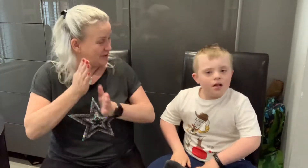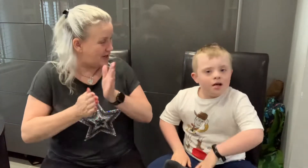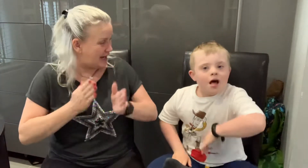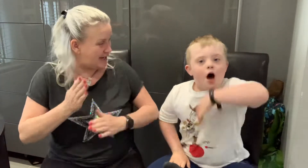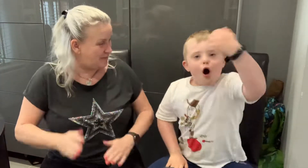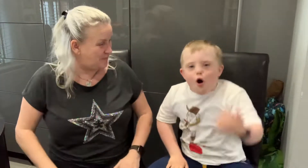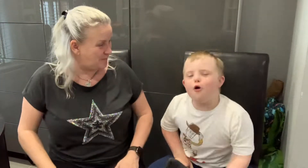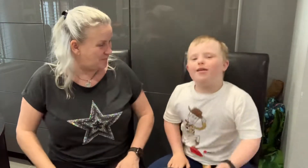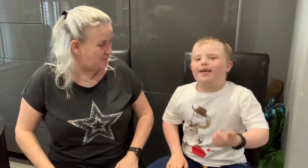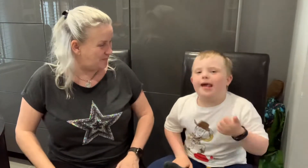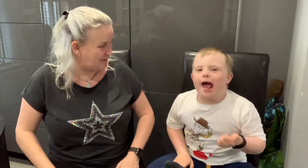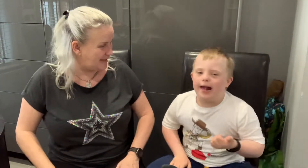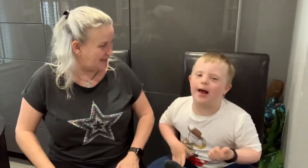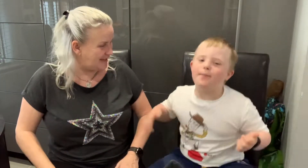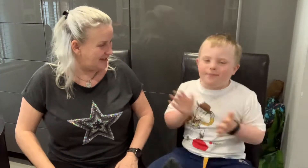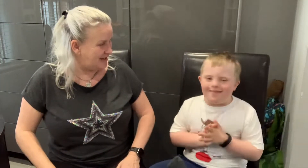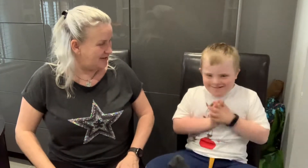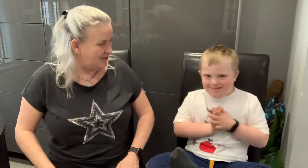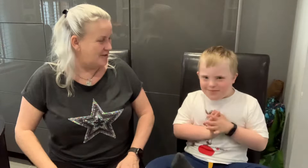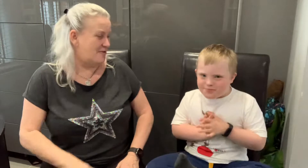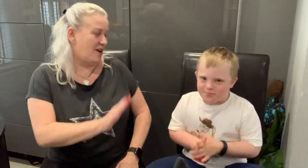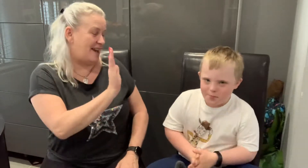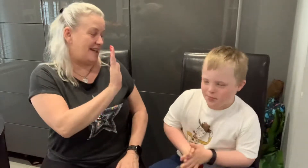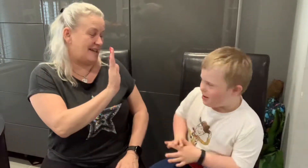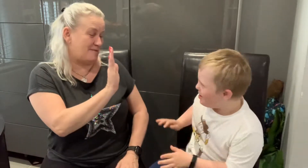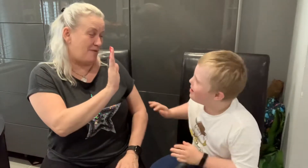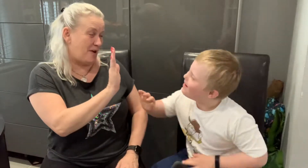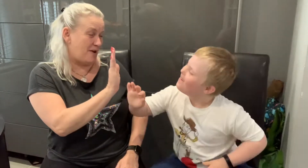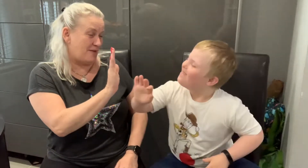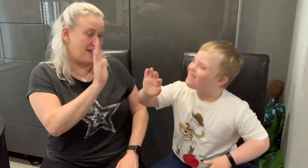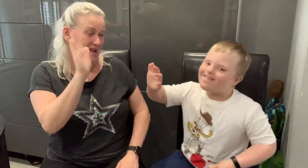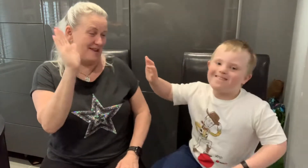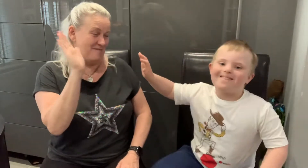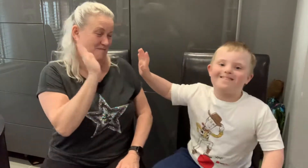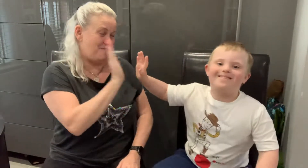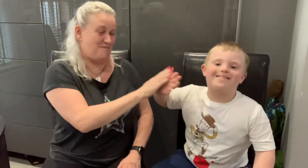signing? Okay. Right, give me five.